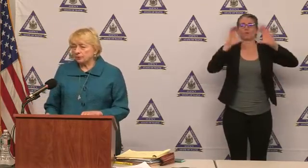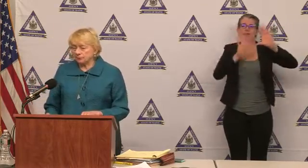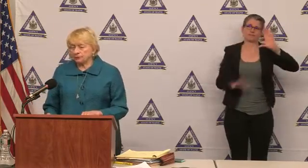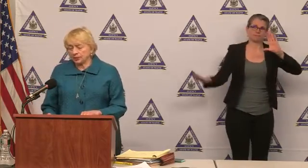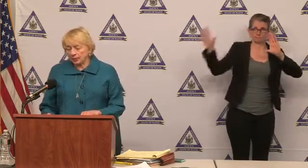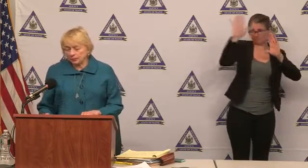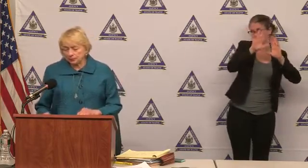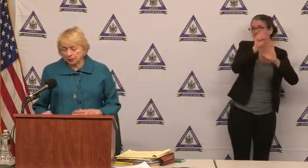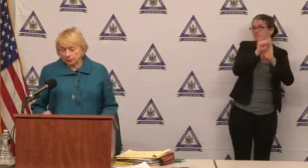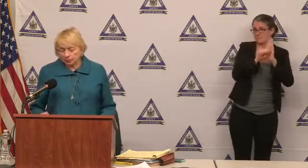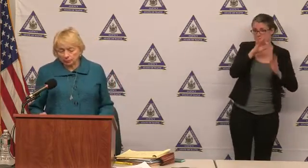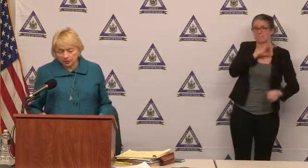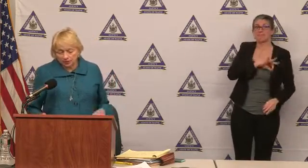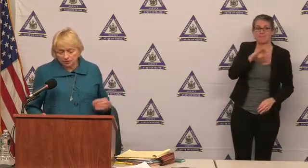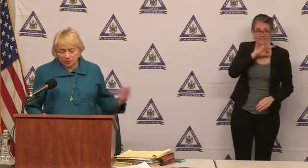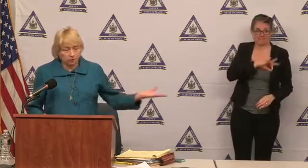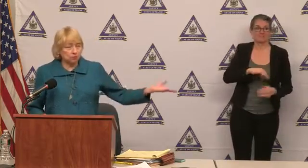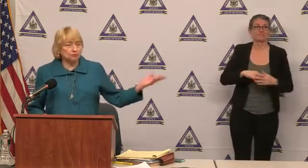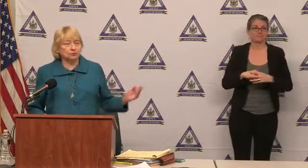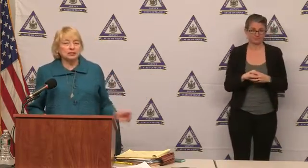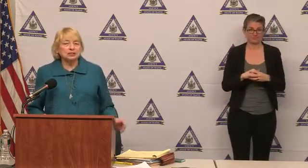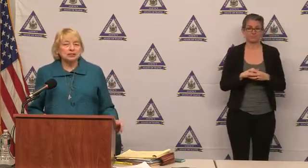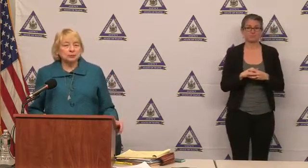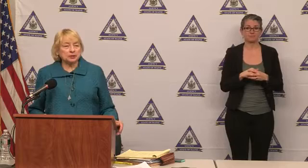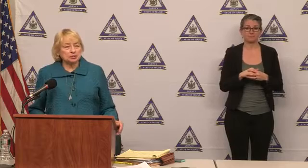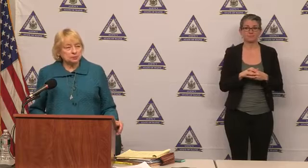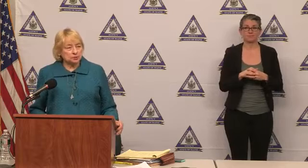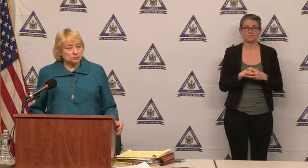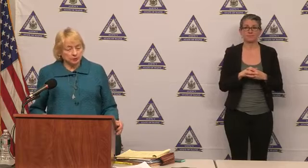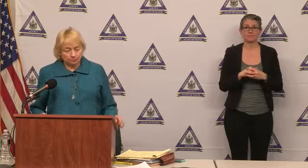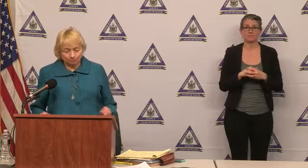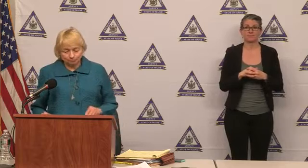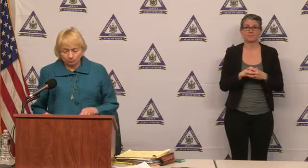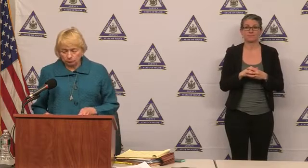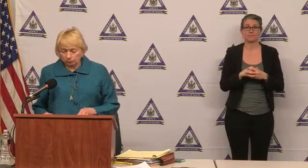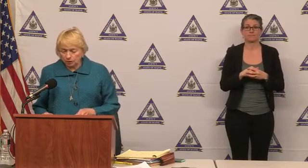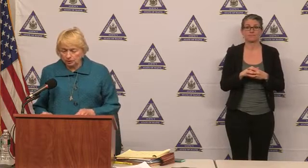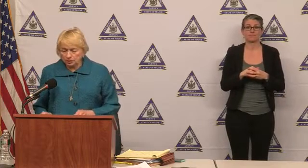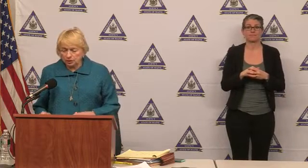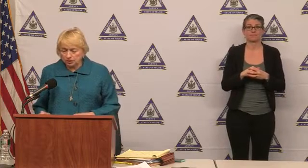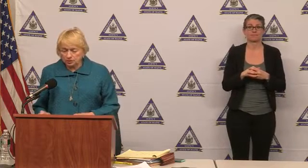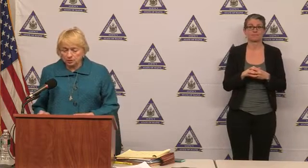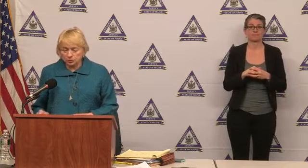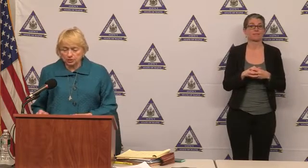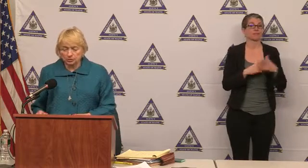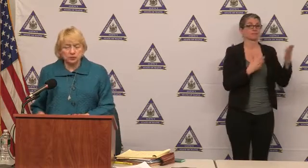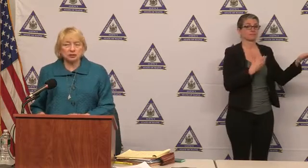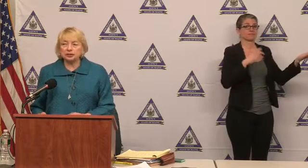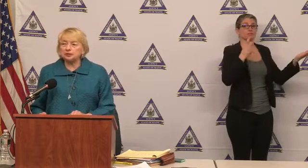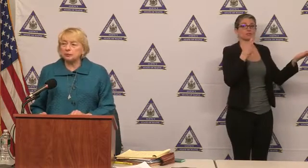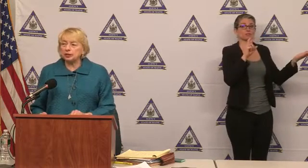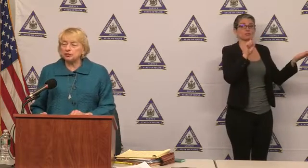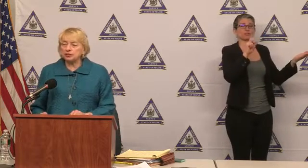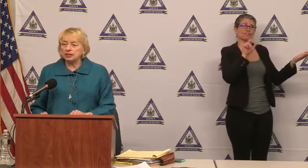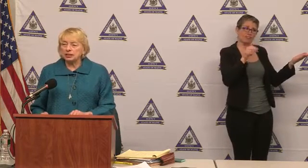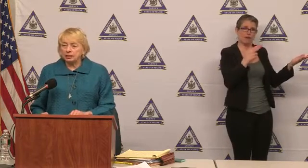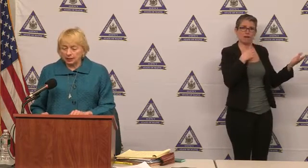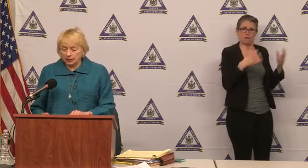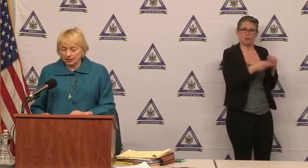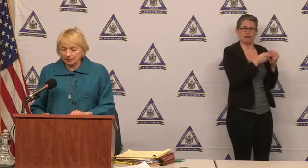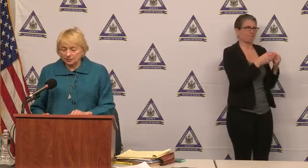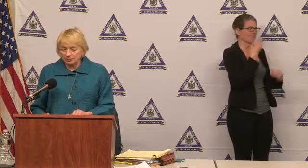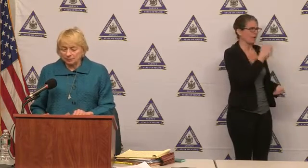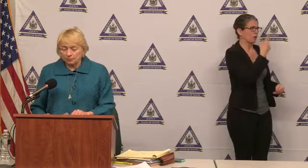for countless Maine people when I say thank you for keeping us up to speed on the changing situation with clear information